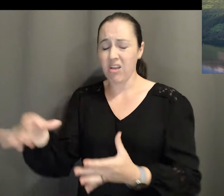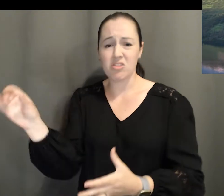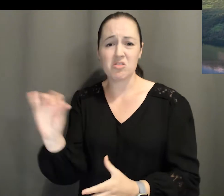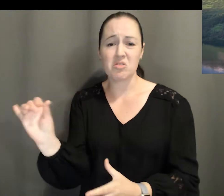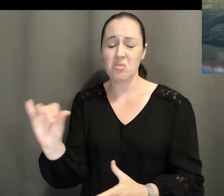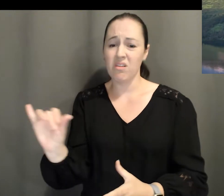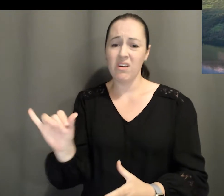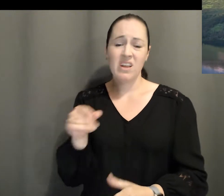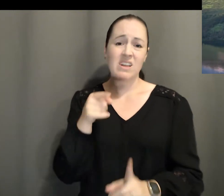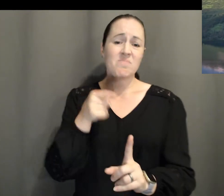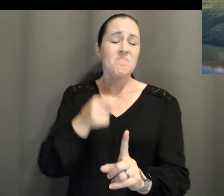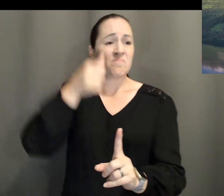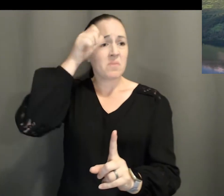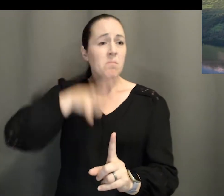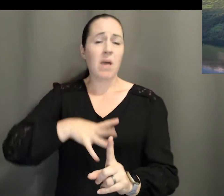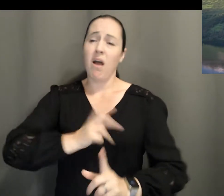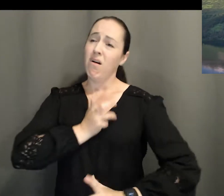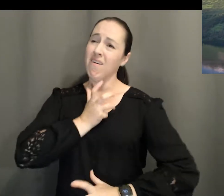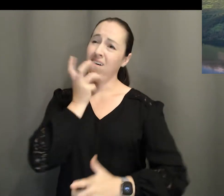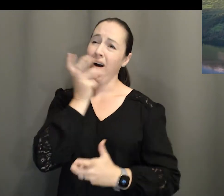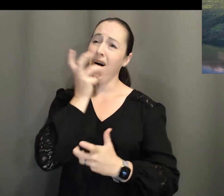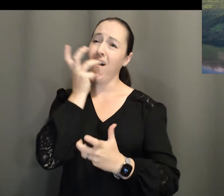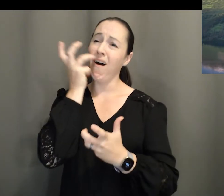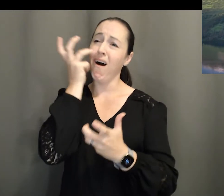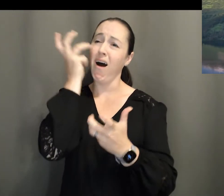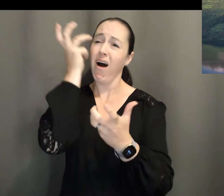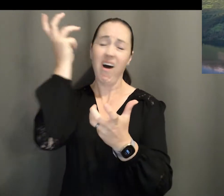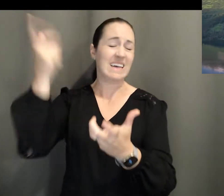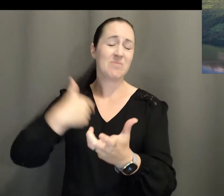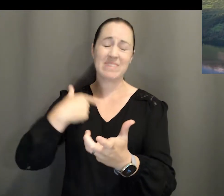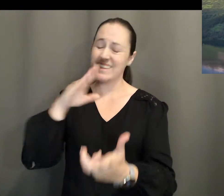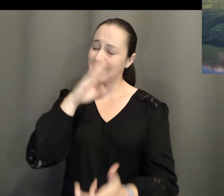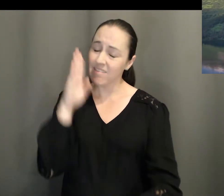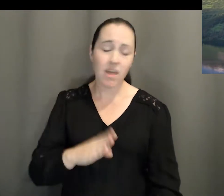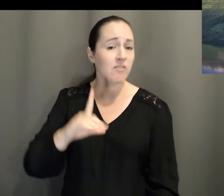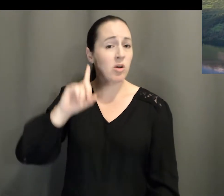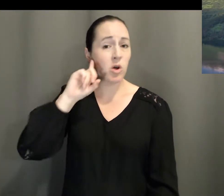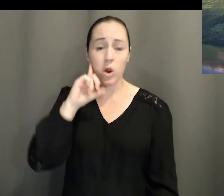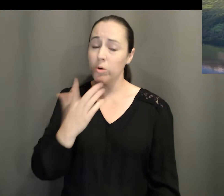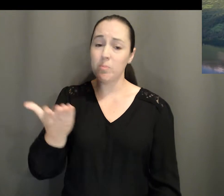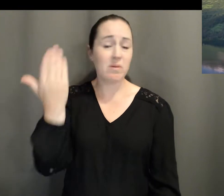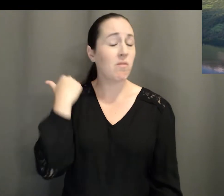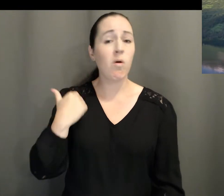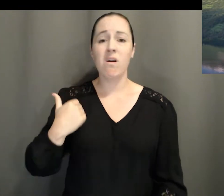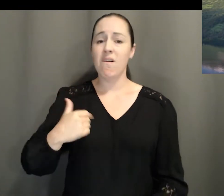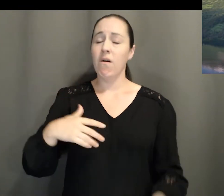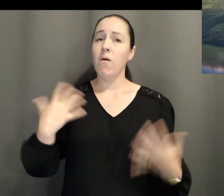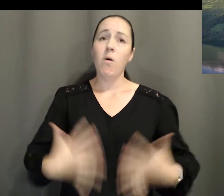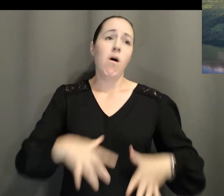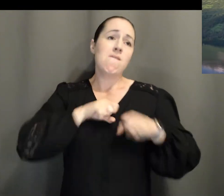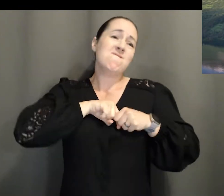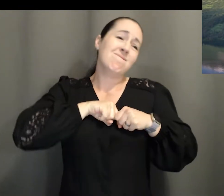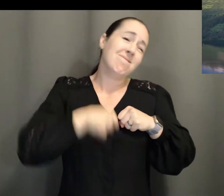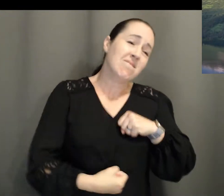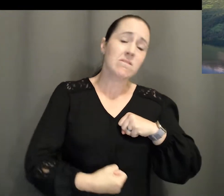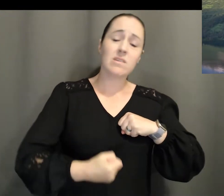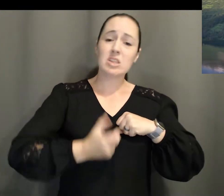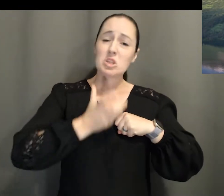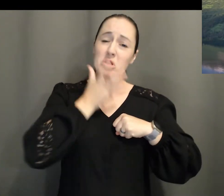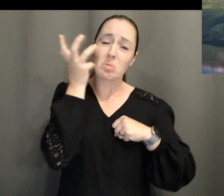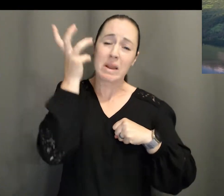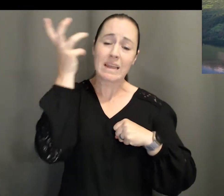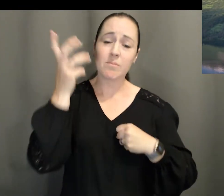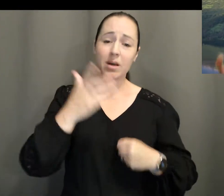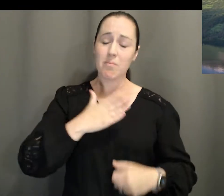realizes the dog is gone too, and I heard a wail come out of him that I've never heard in my life, a pain and